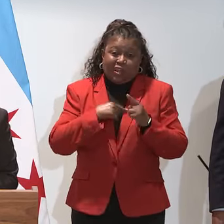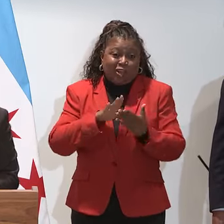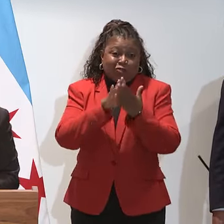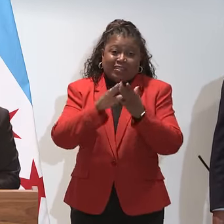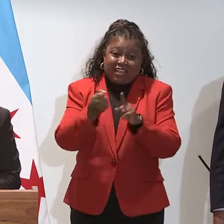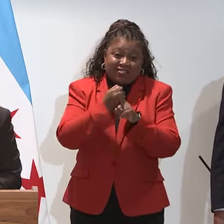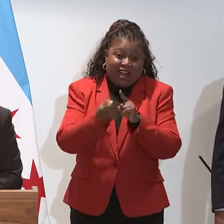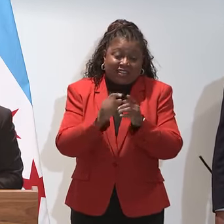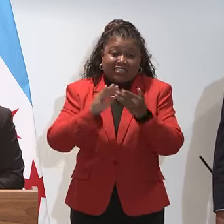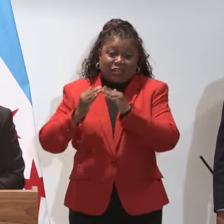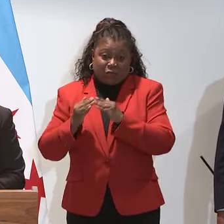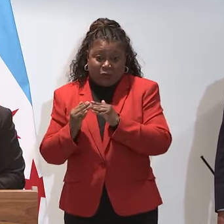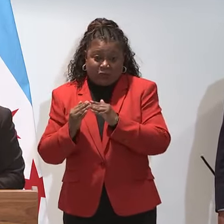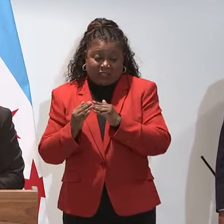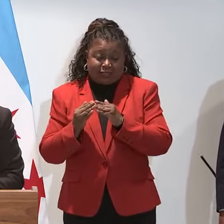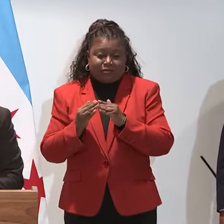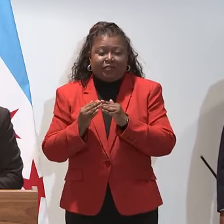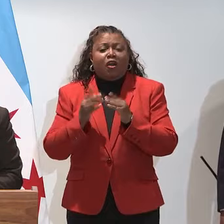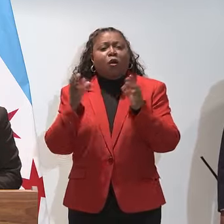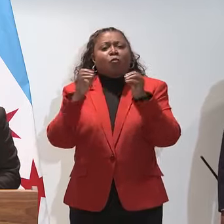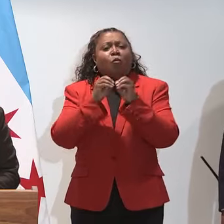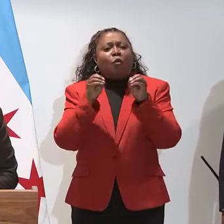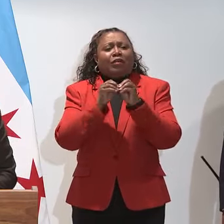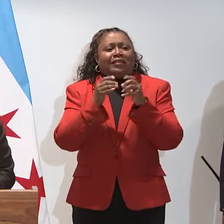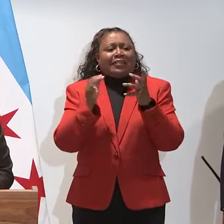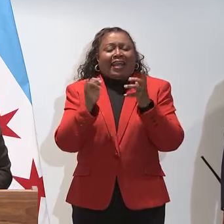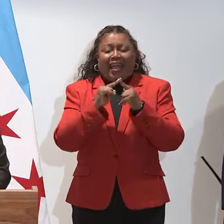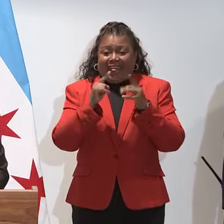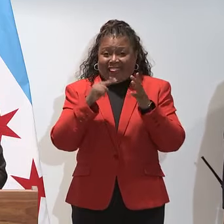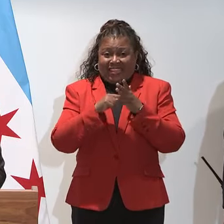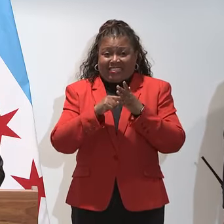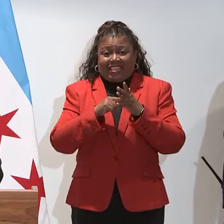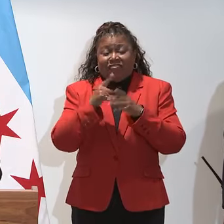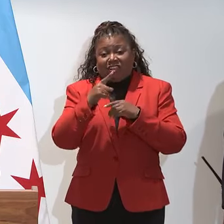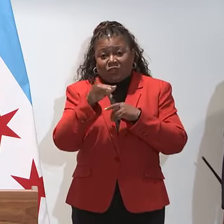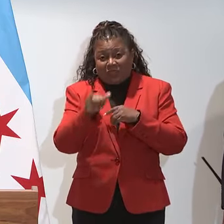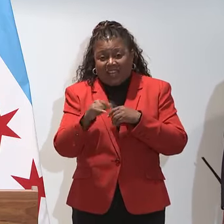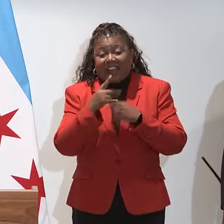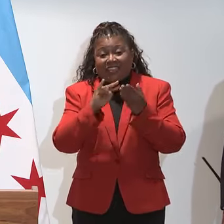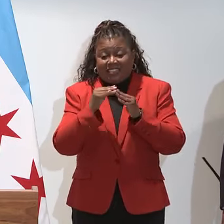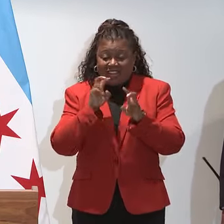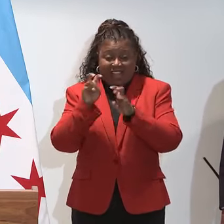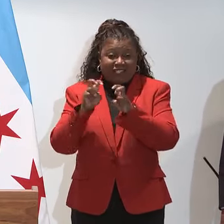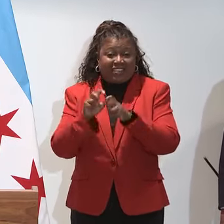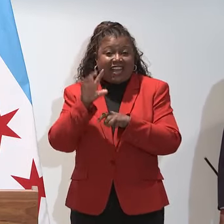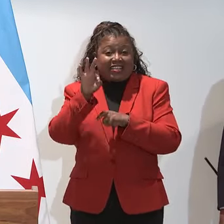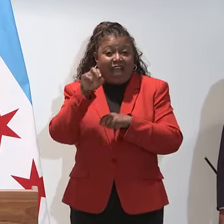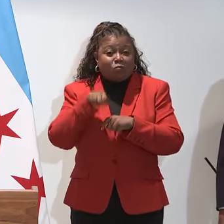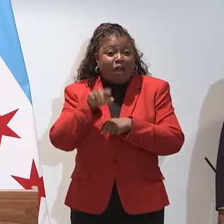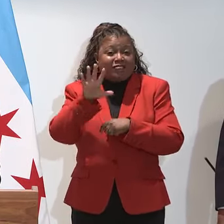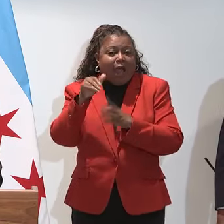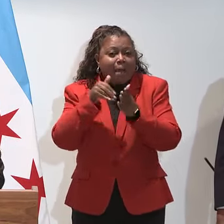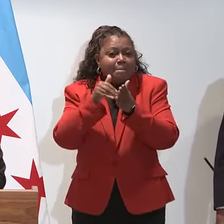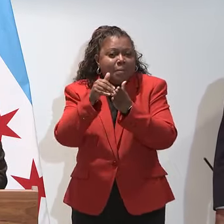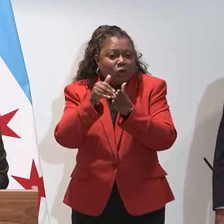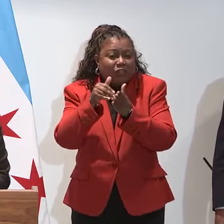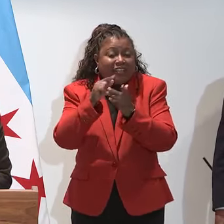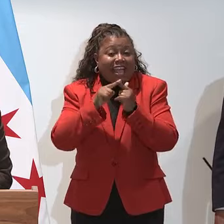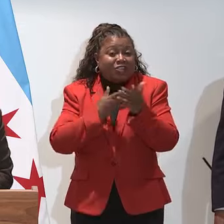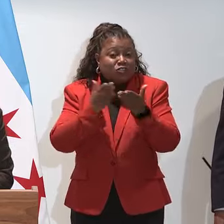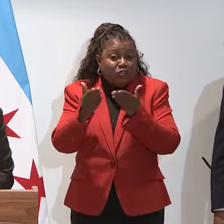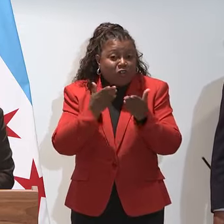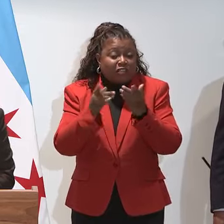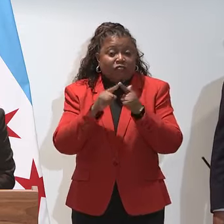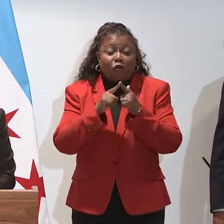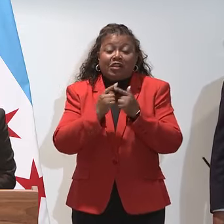addressing violence in communities. Furthermore, in this fiscal year, the city invested $9.5 million in